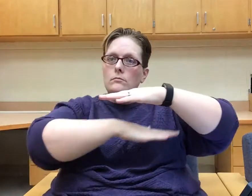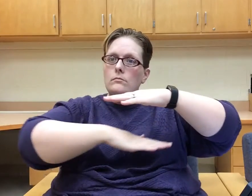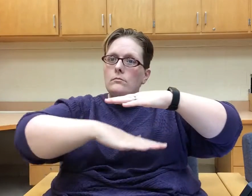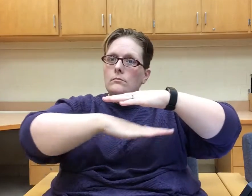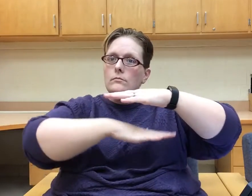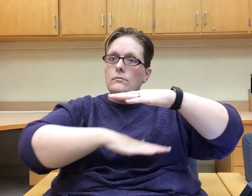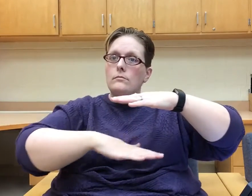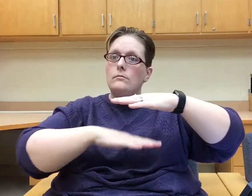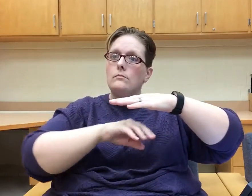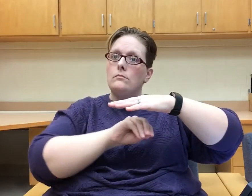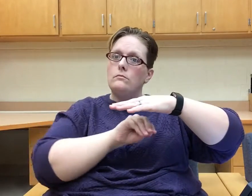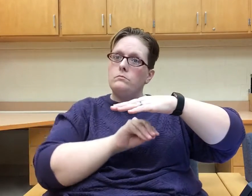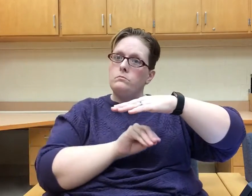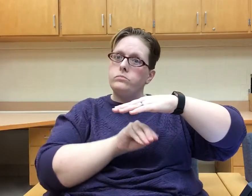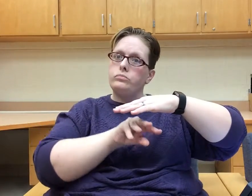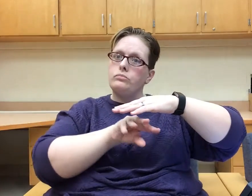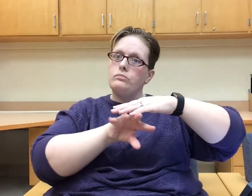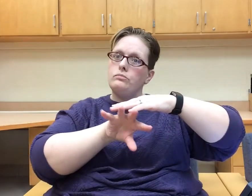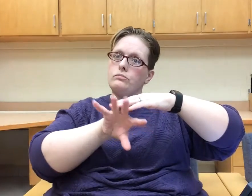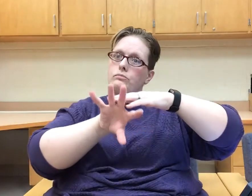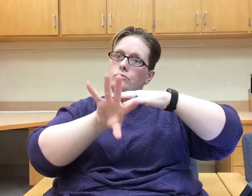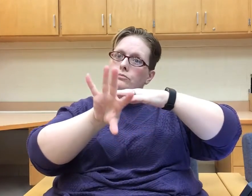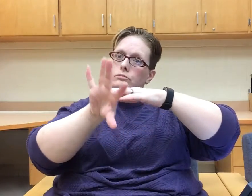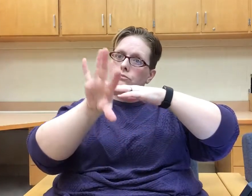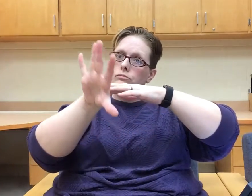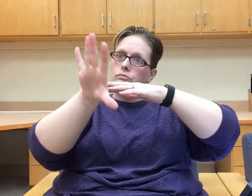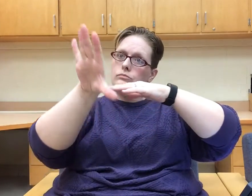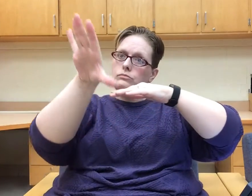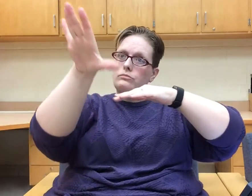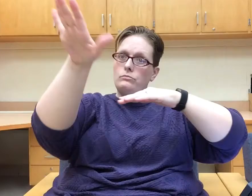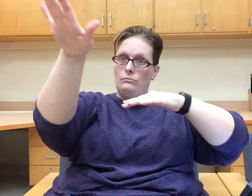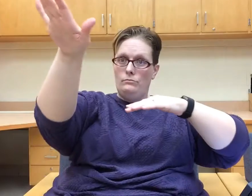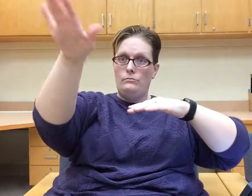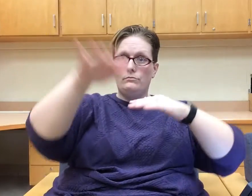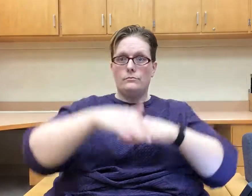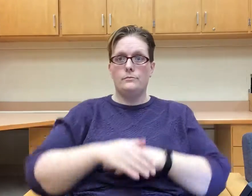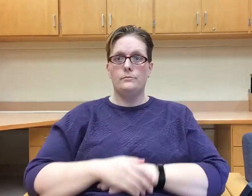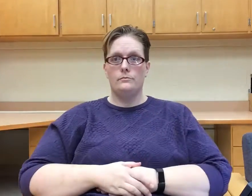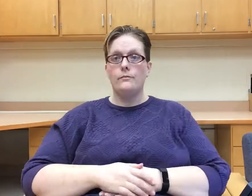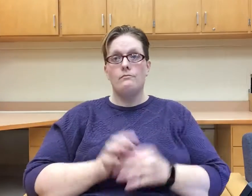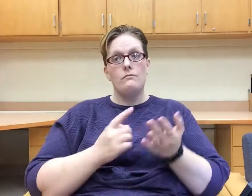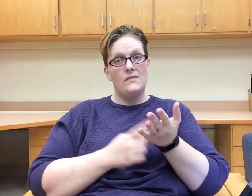Why? Because of what happened under the surface of the crust, it made the mountain.